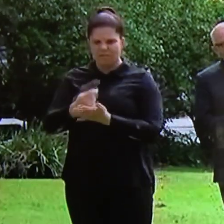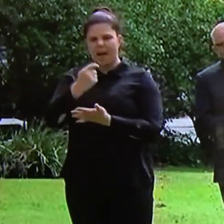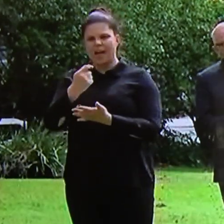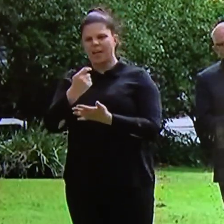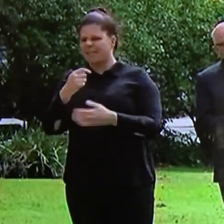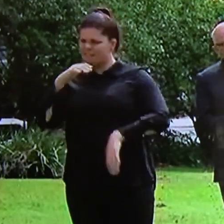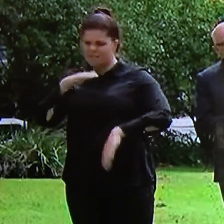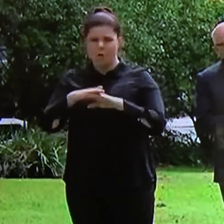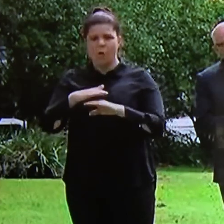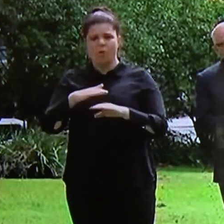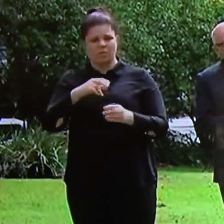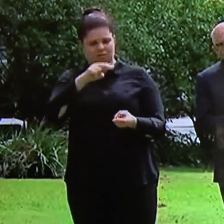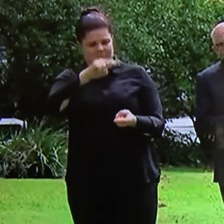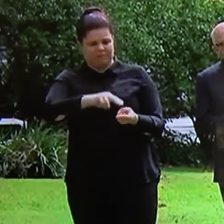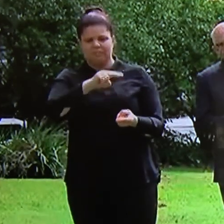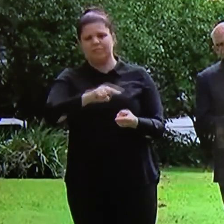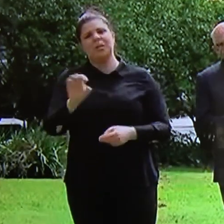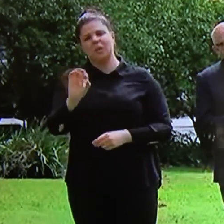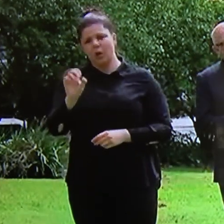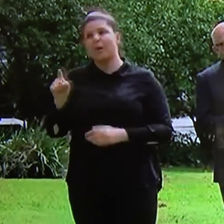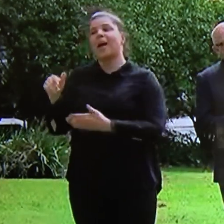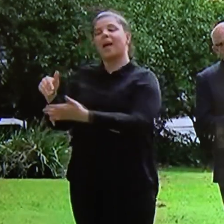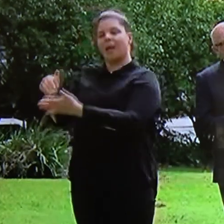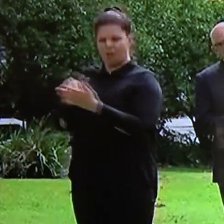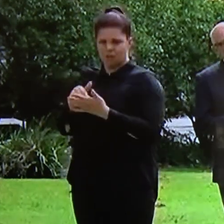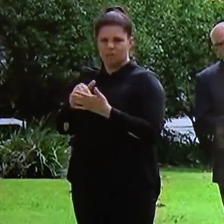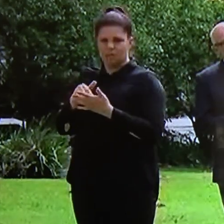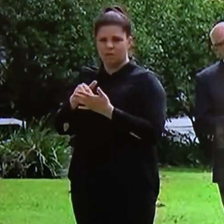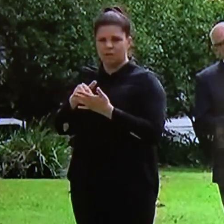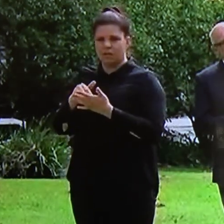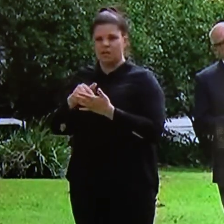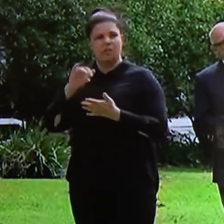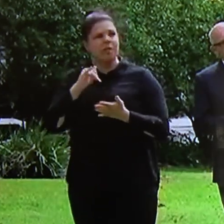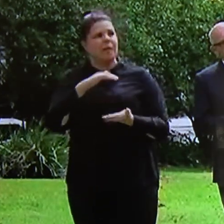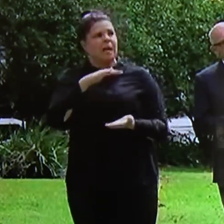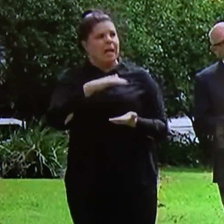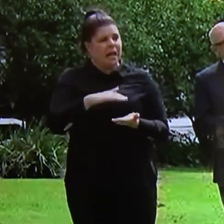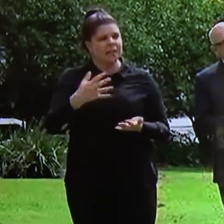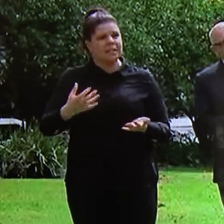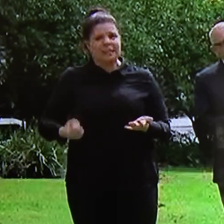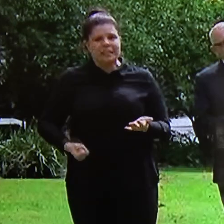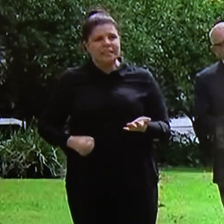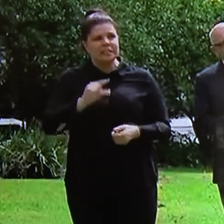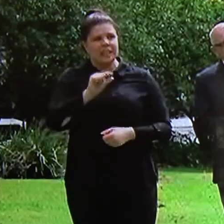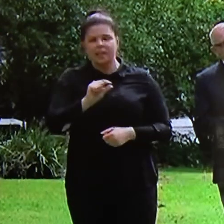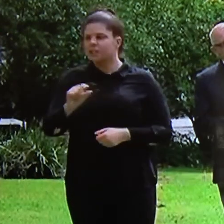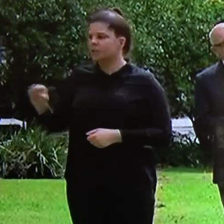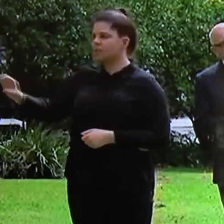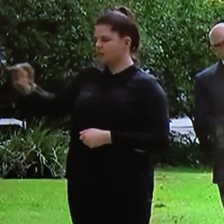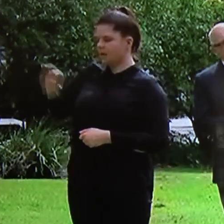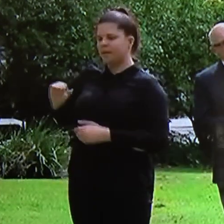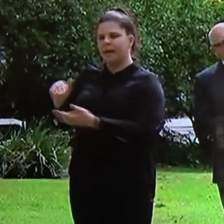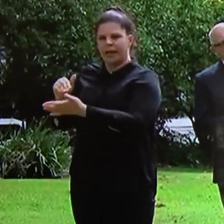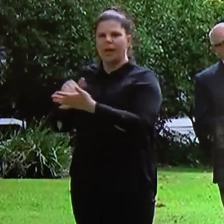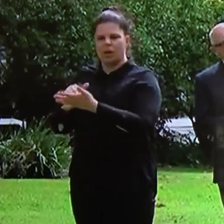it does is provide support for landlords on a leave the New South Wales Government has to the tune of $440 million.